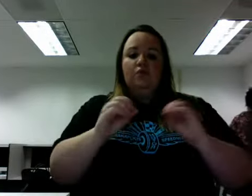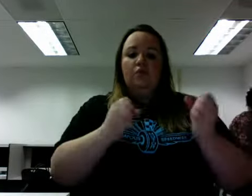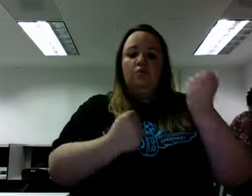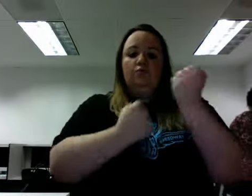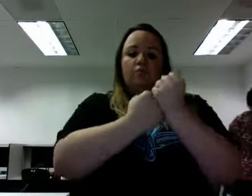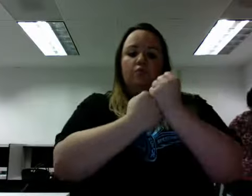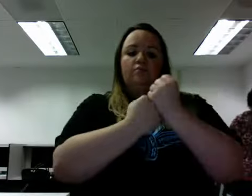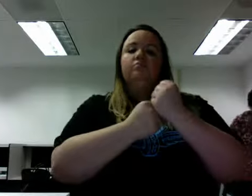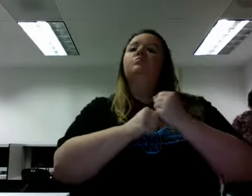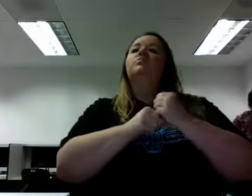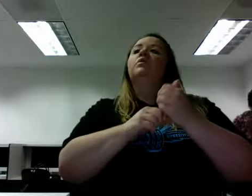Wonderful answer.